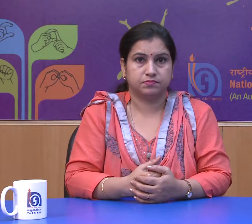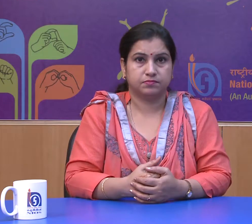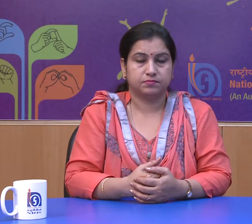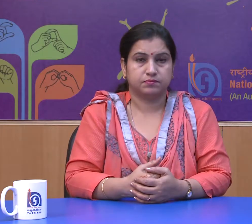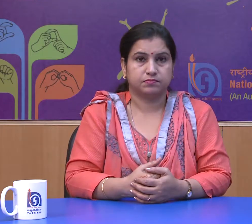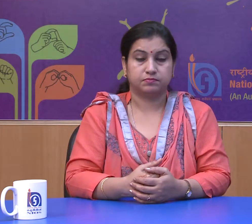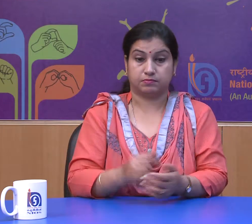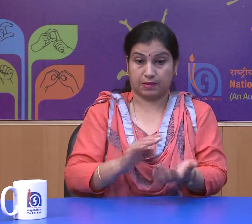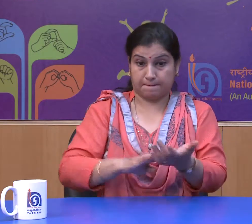Council of Ministers.